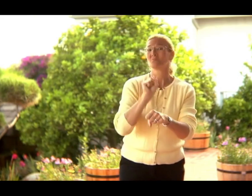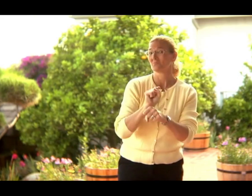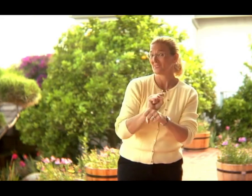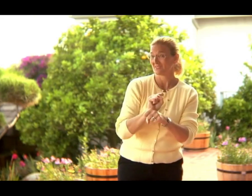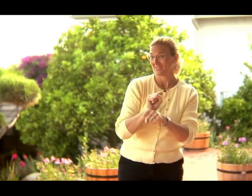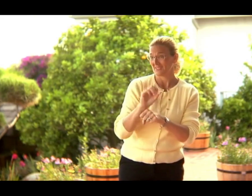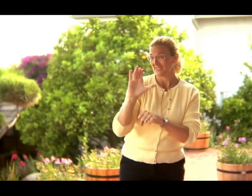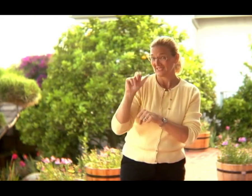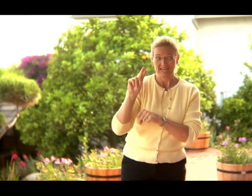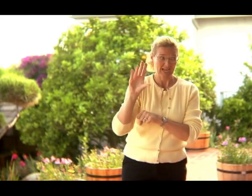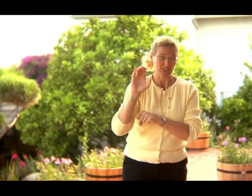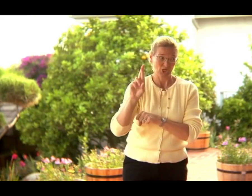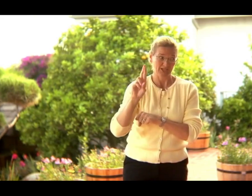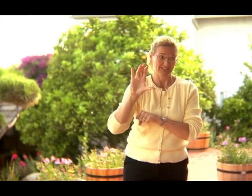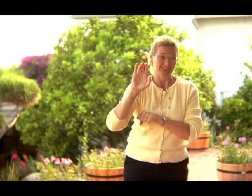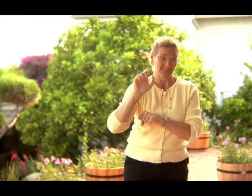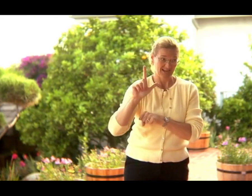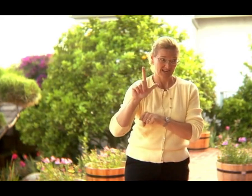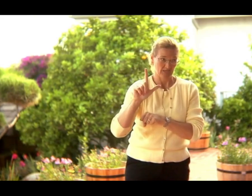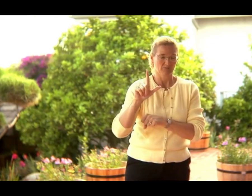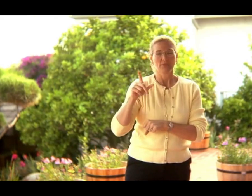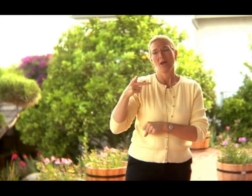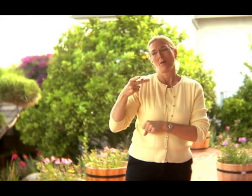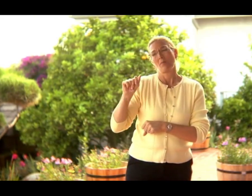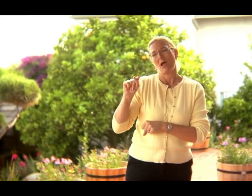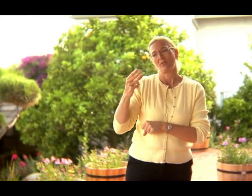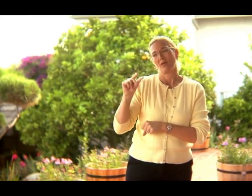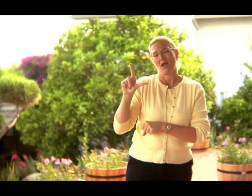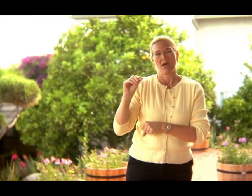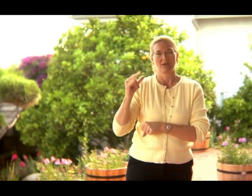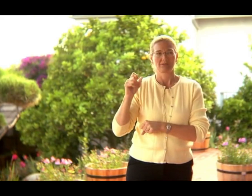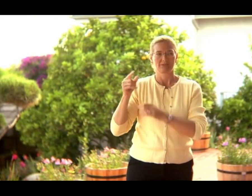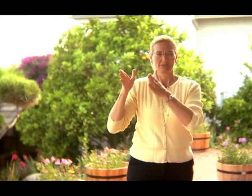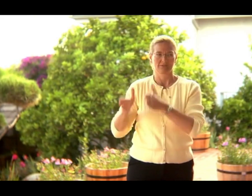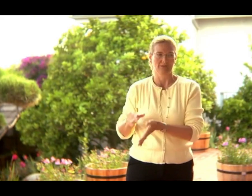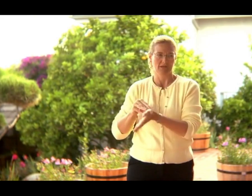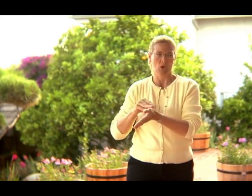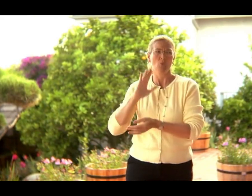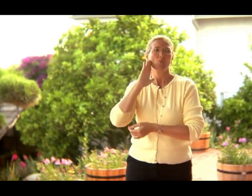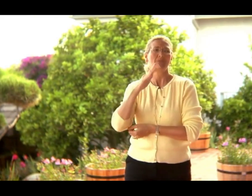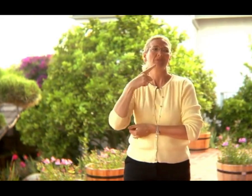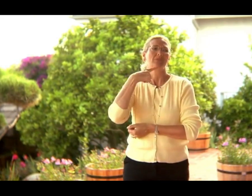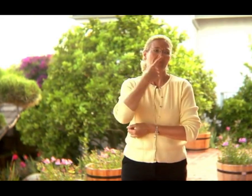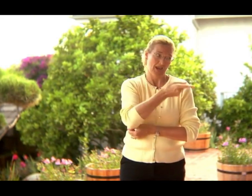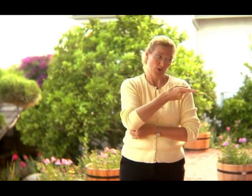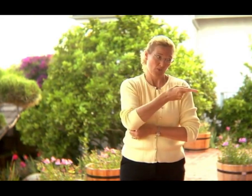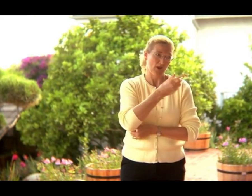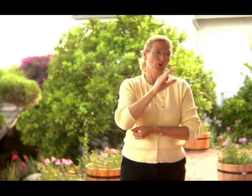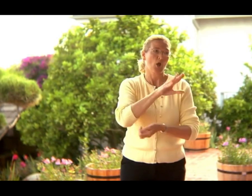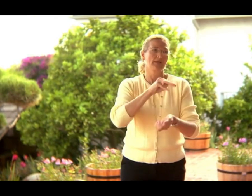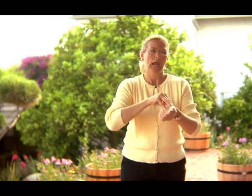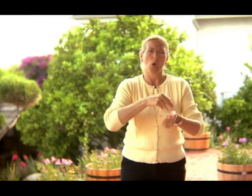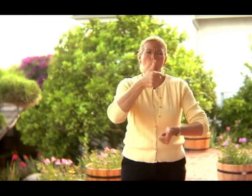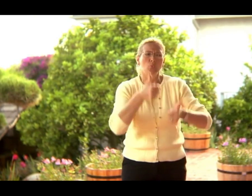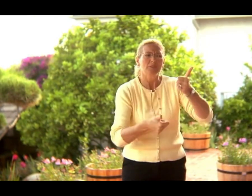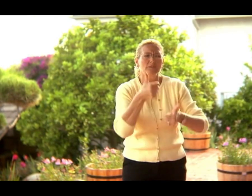If there are cancer cells in the piece of skin, the pathologist will be able to tell you and your doctor whether the cells are basal